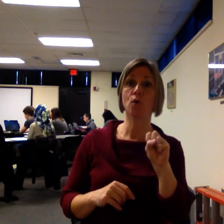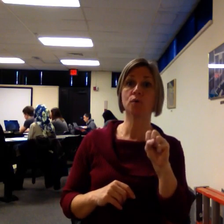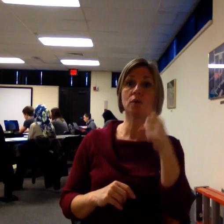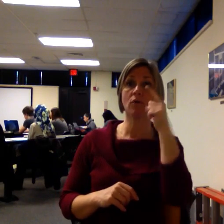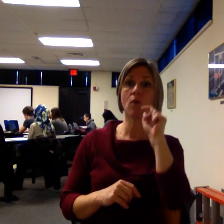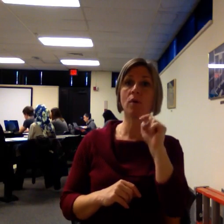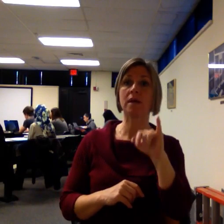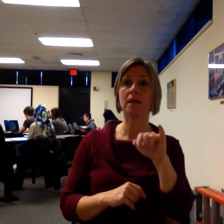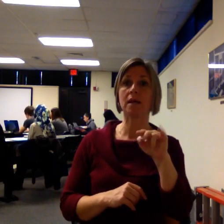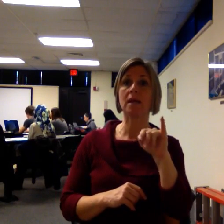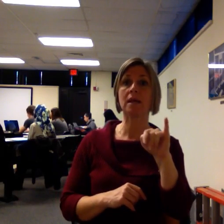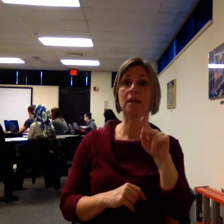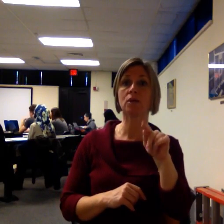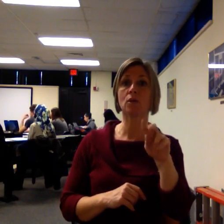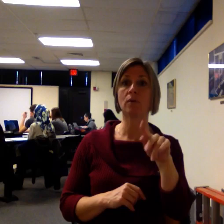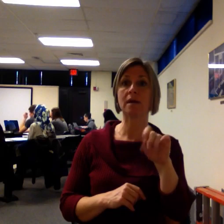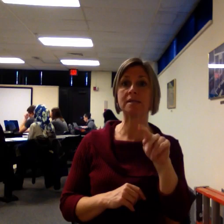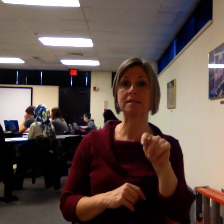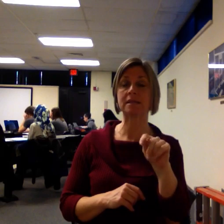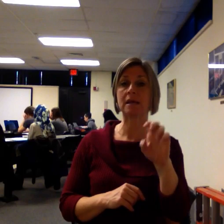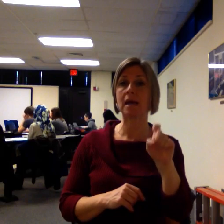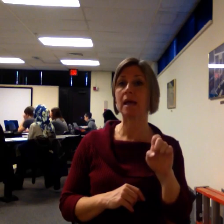do you just use interest net? And the answer is yes.